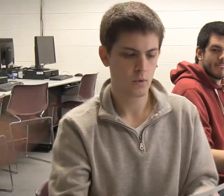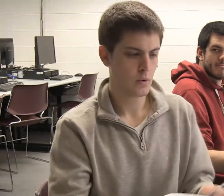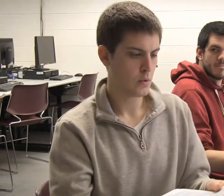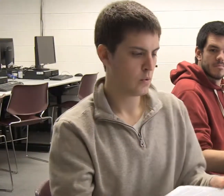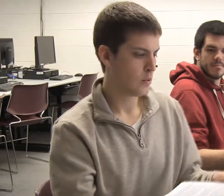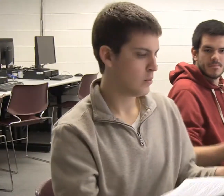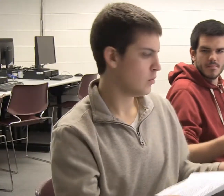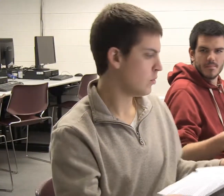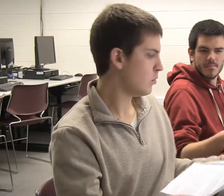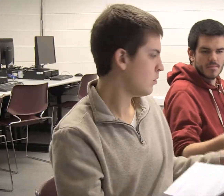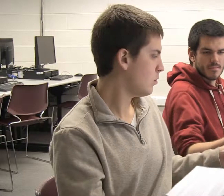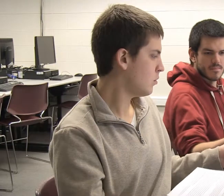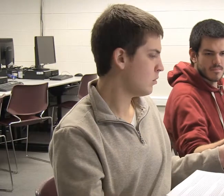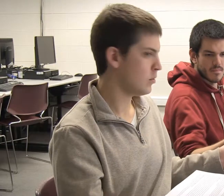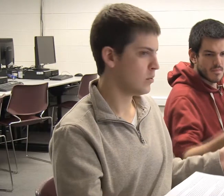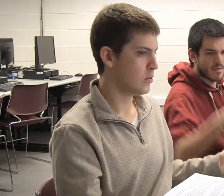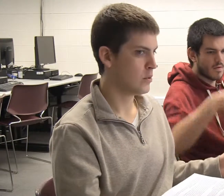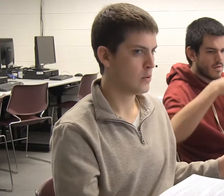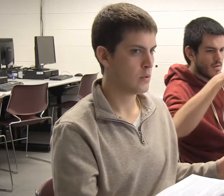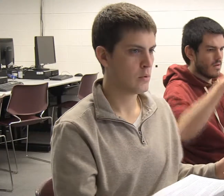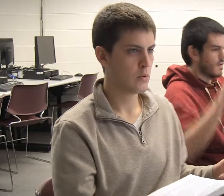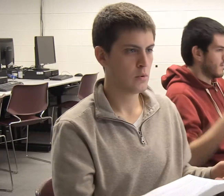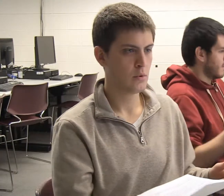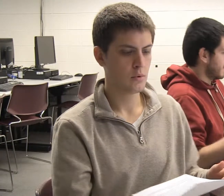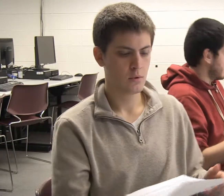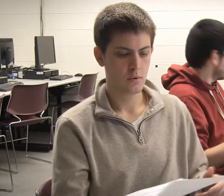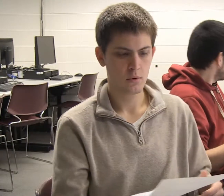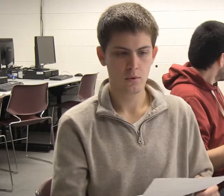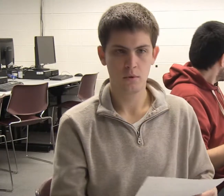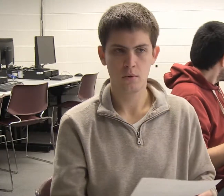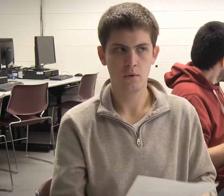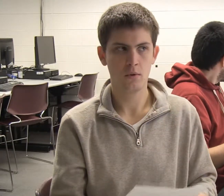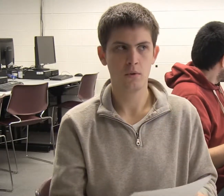After passing the syllabi down the line, the student raises his hand.